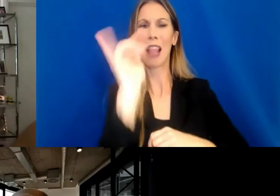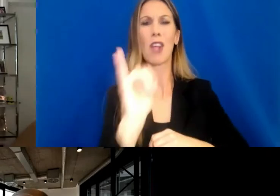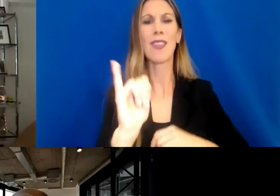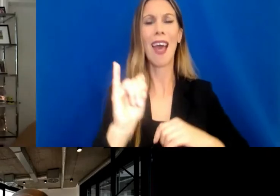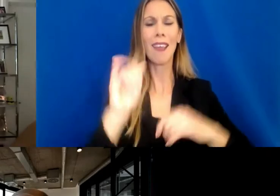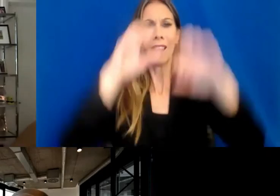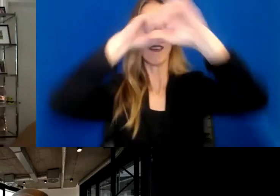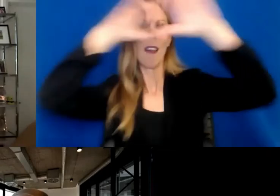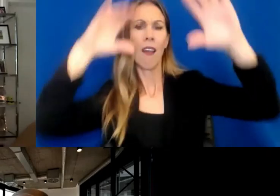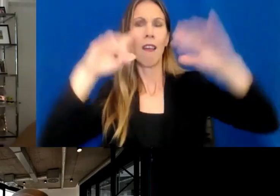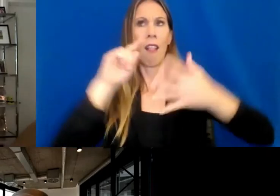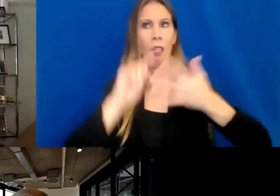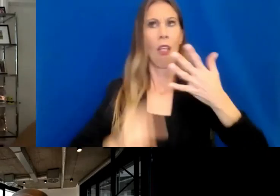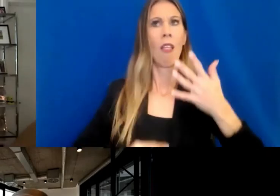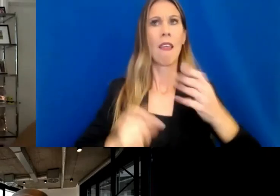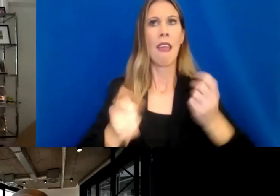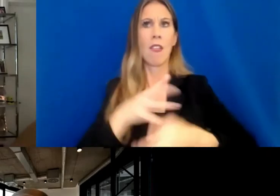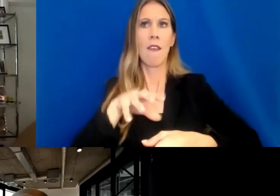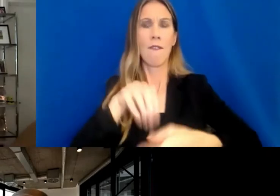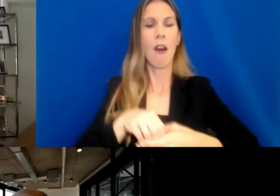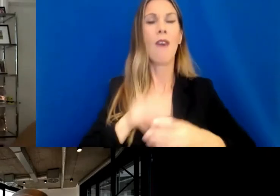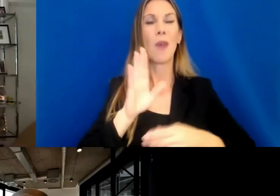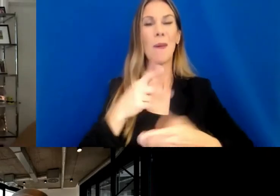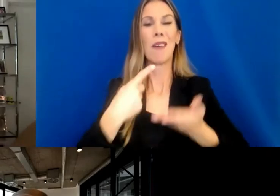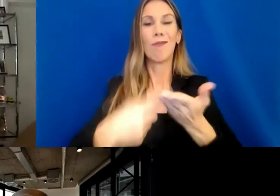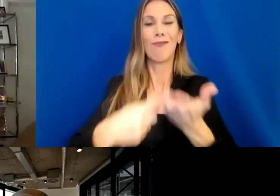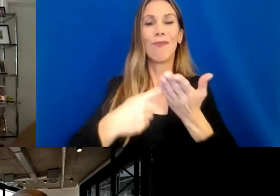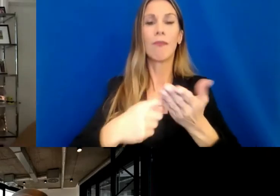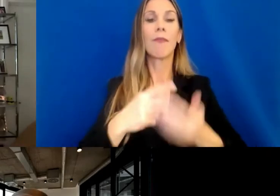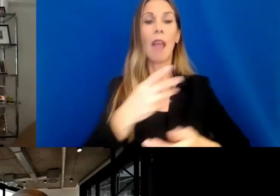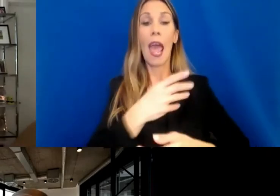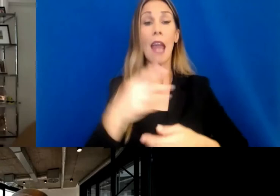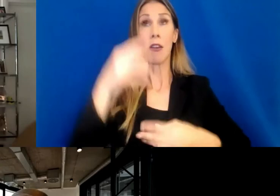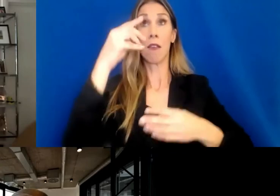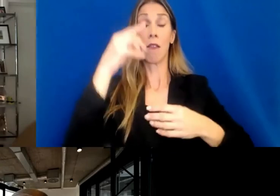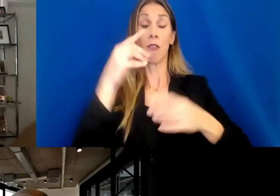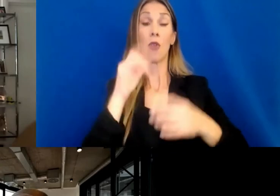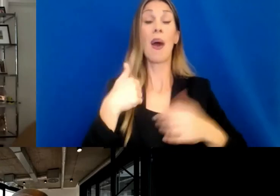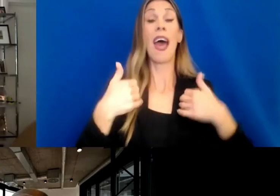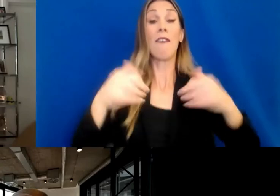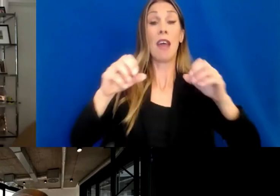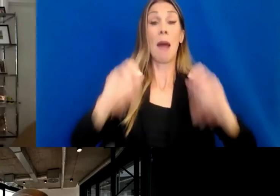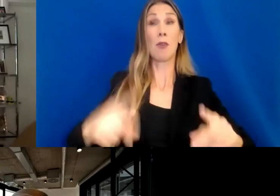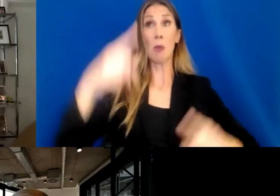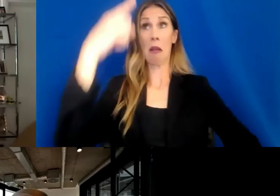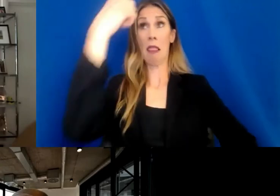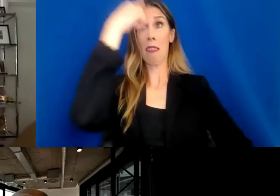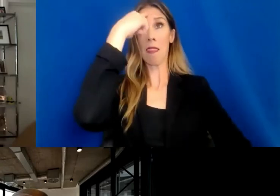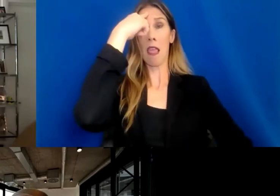and how to think about really what the opportunity will be for you